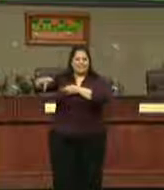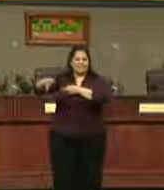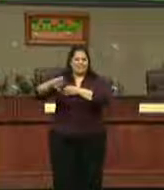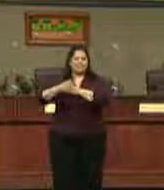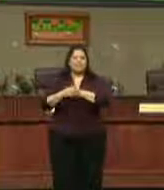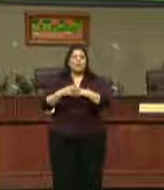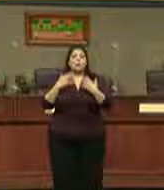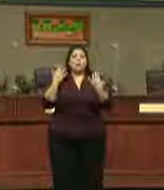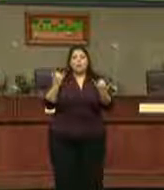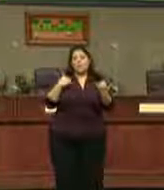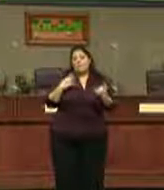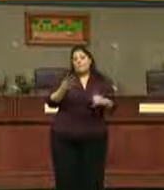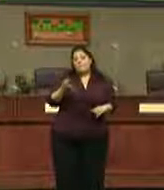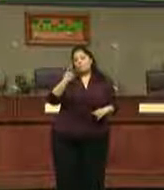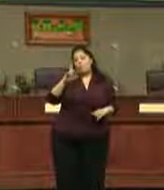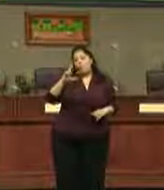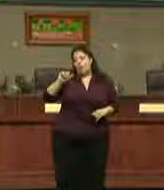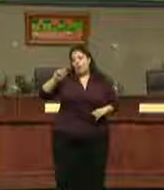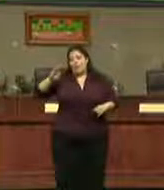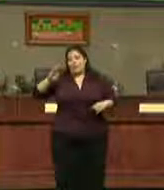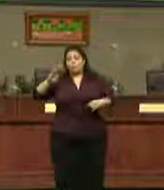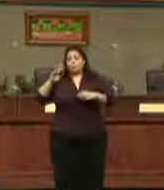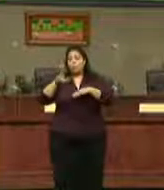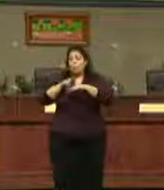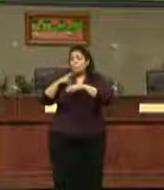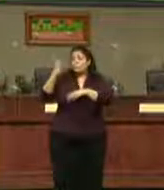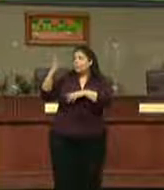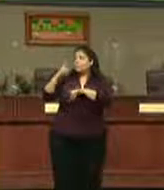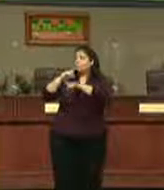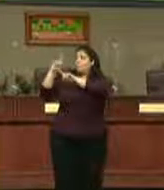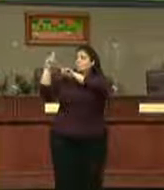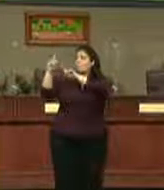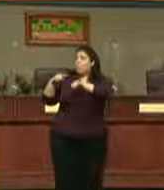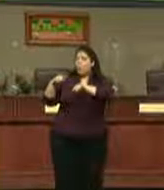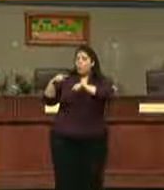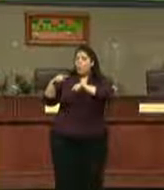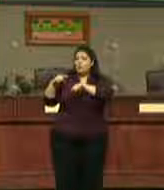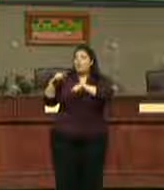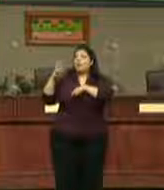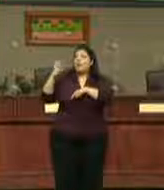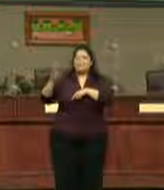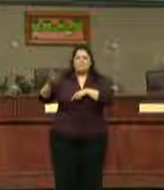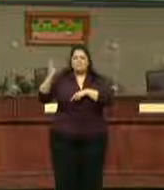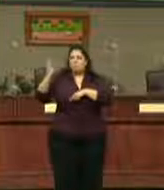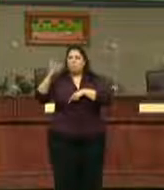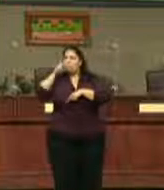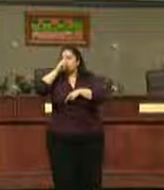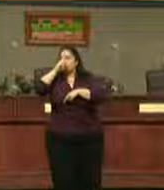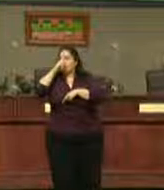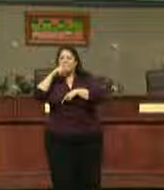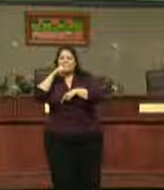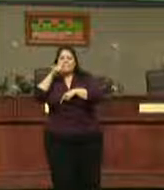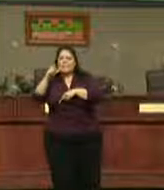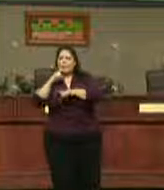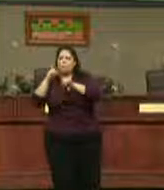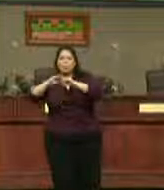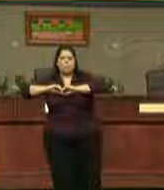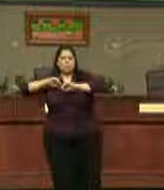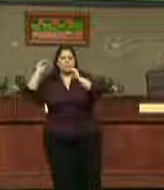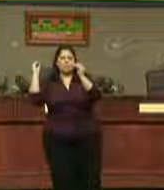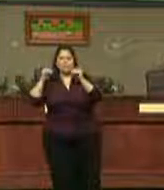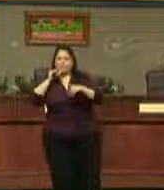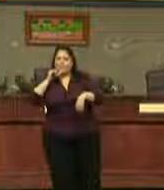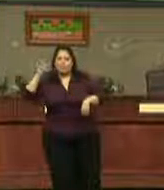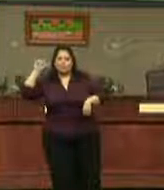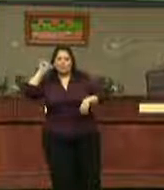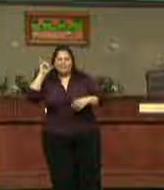4 labs that normally report to us that didn't report any cases yesterday. That's a little bit strange. It could have been, but